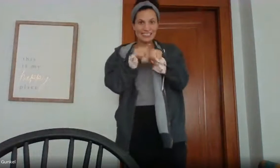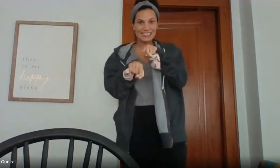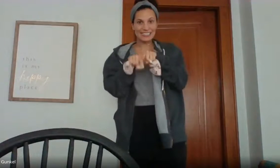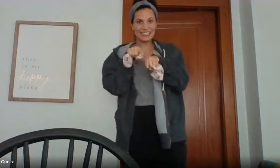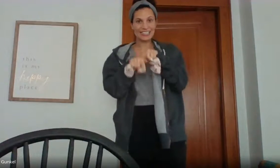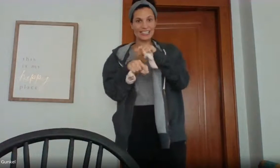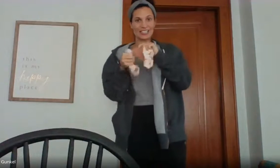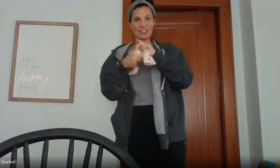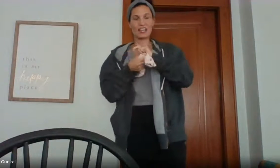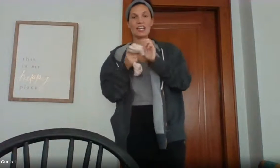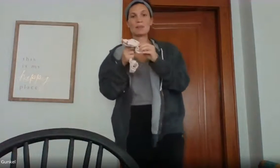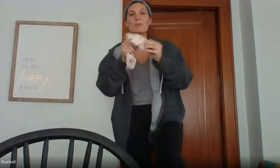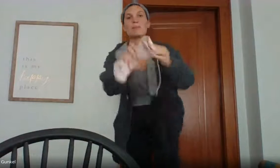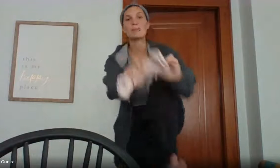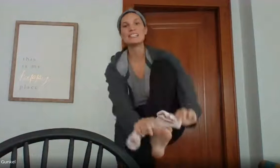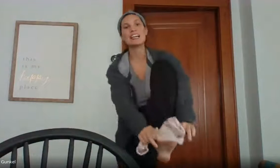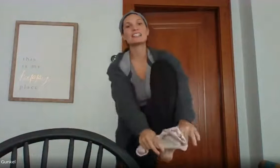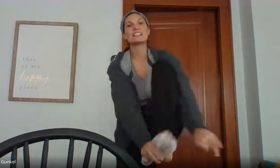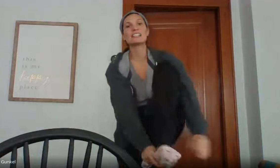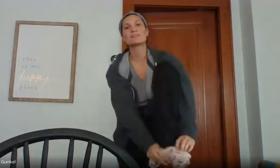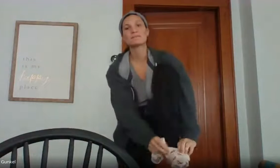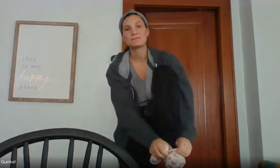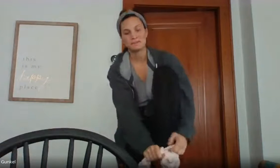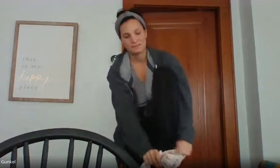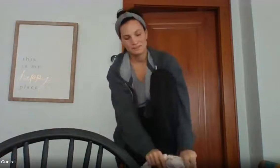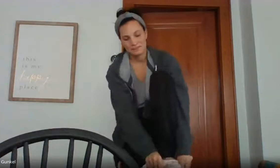socks. Okay, I'm gonna put my socks on.